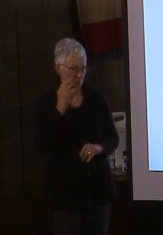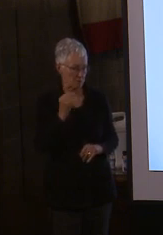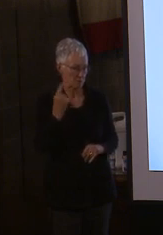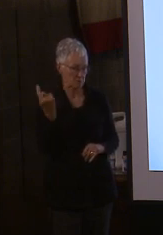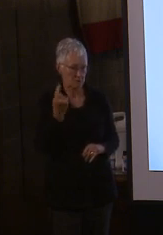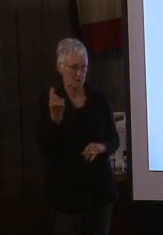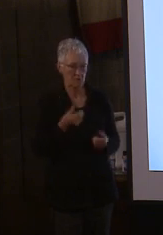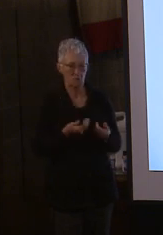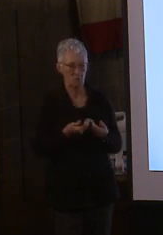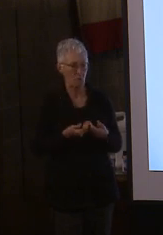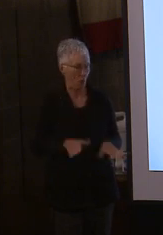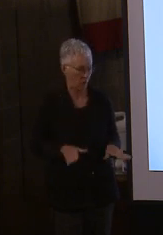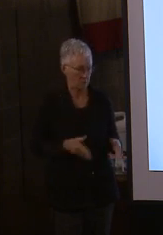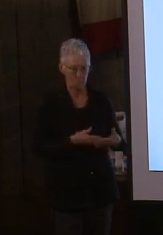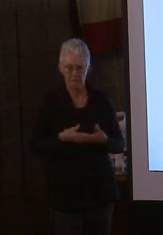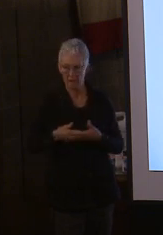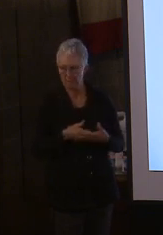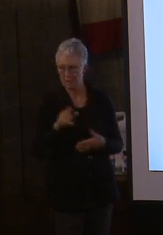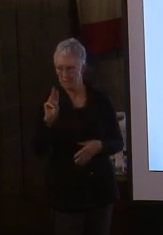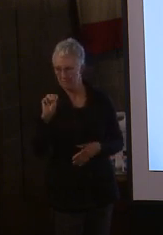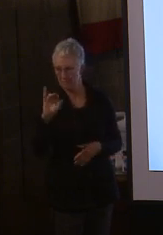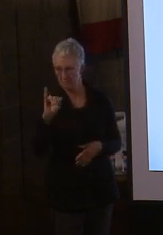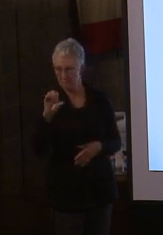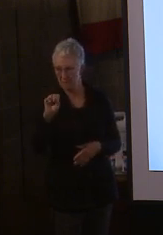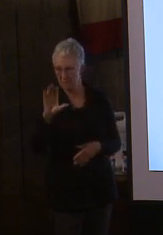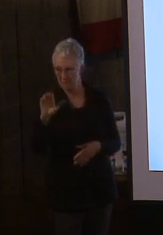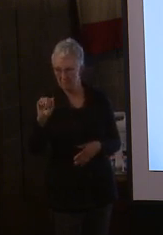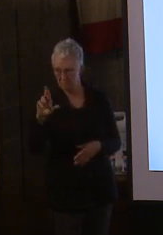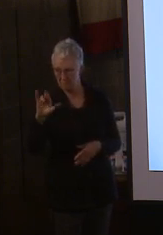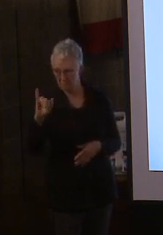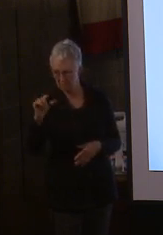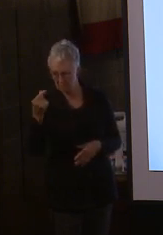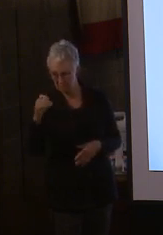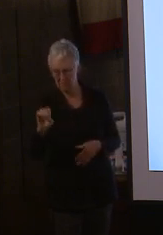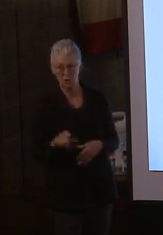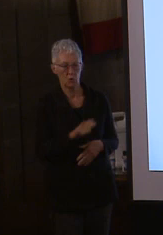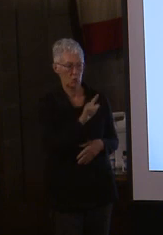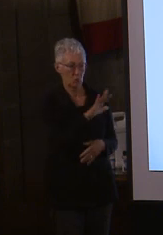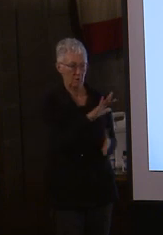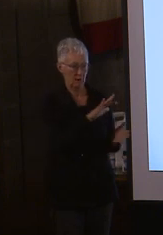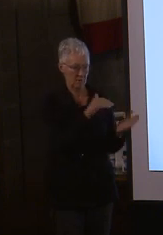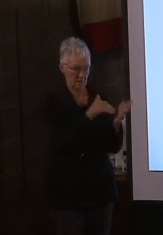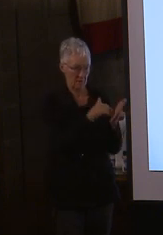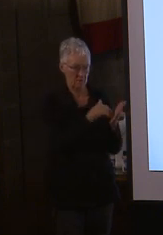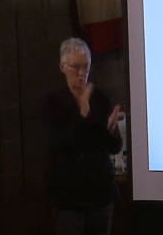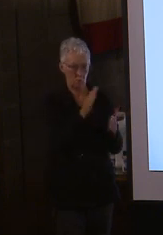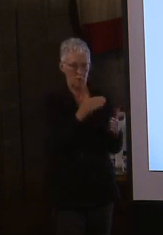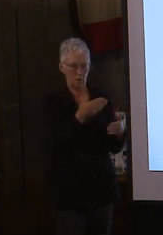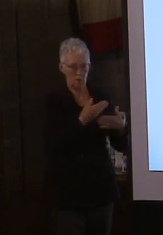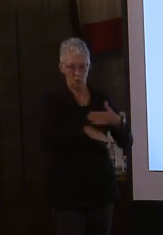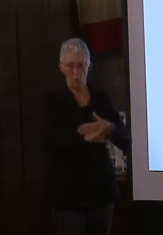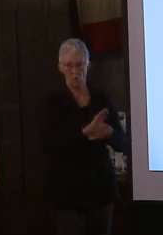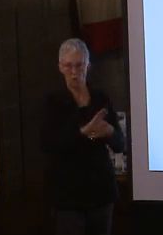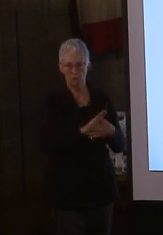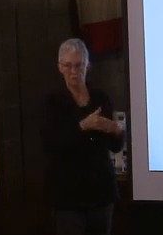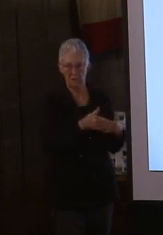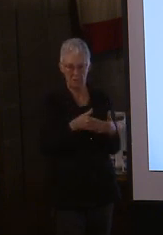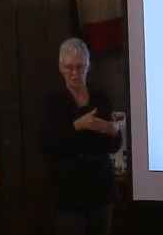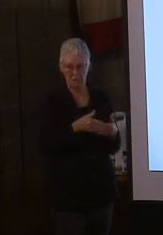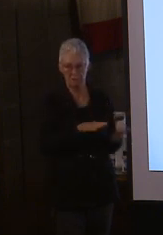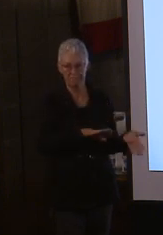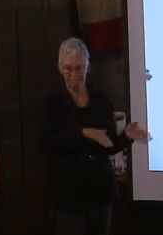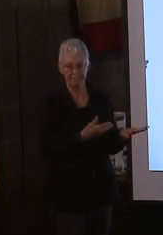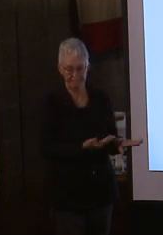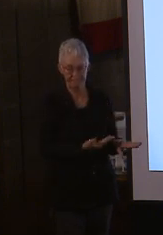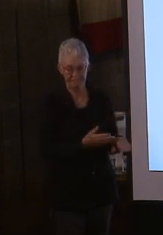miscarriage. And about 25,000 will have their children born still. And then another